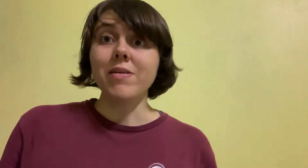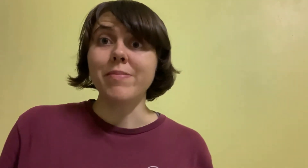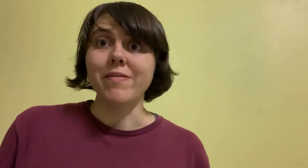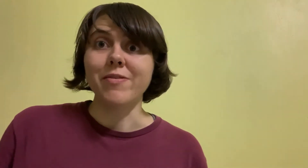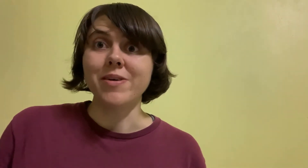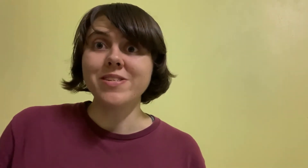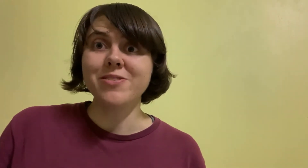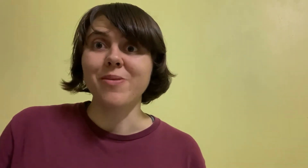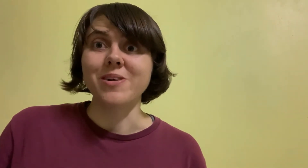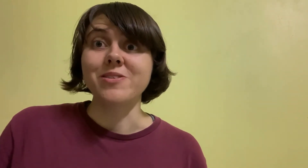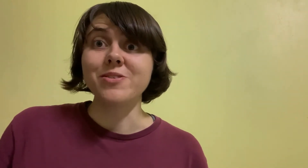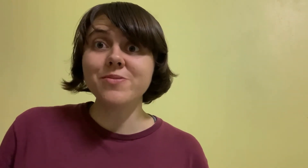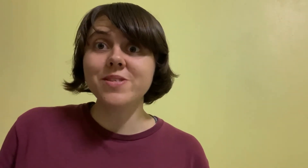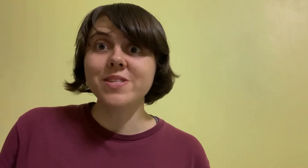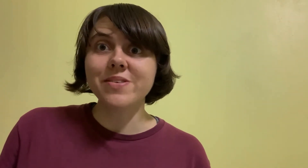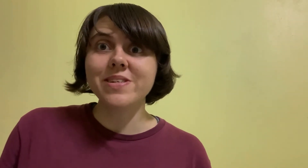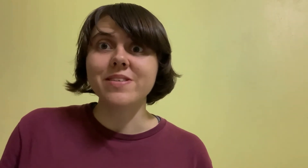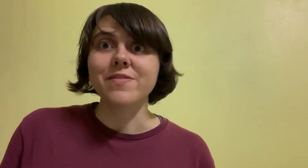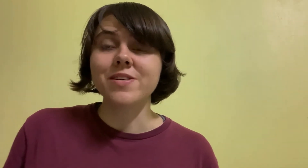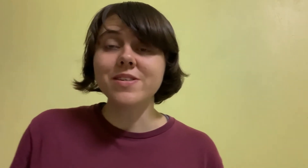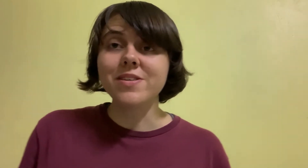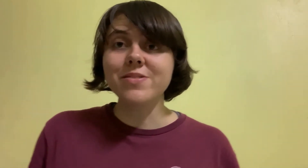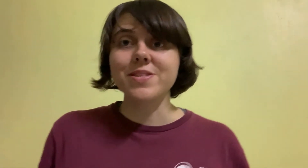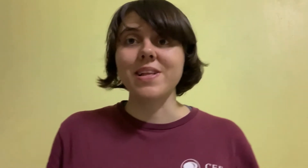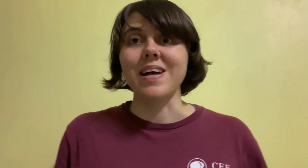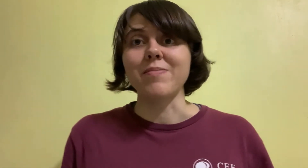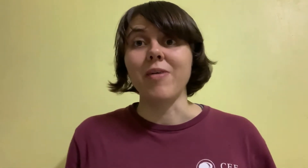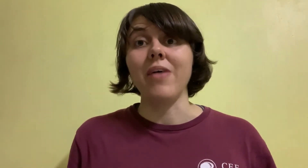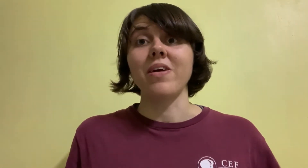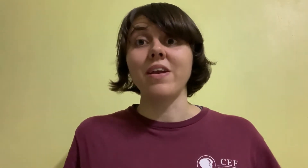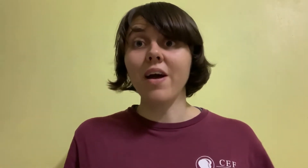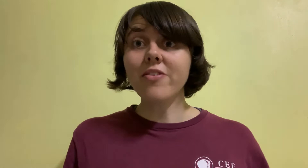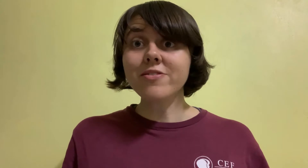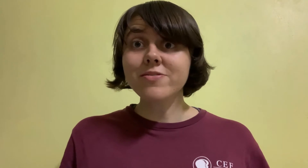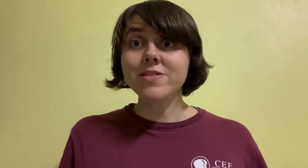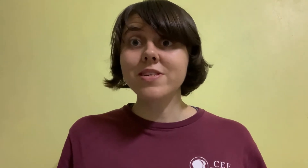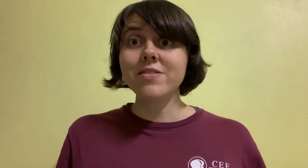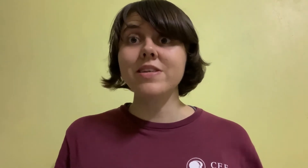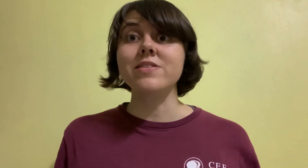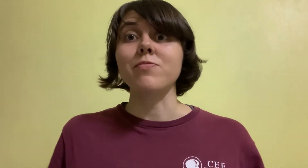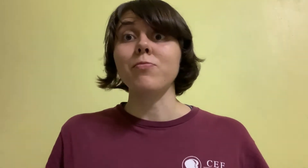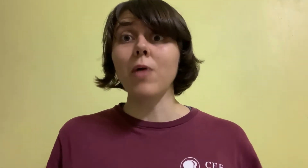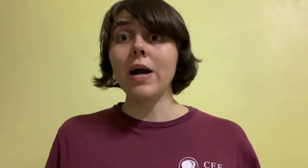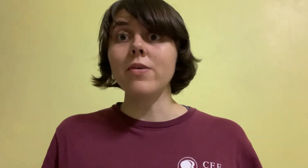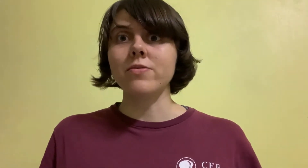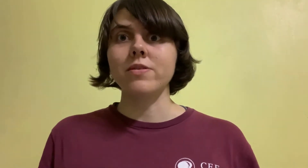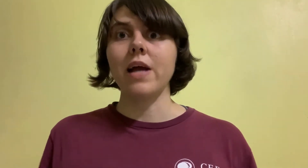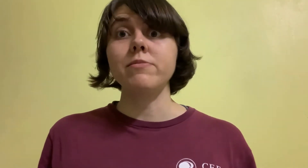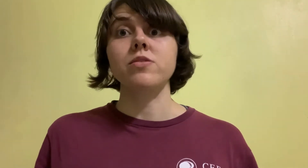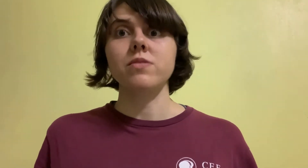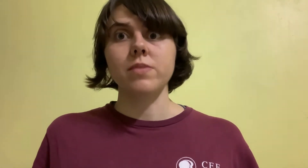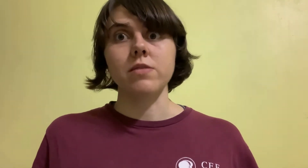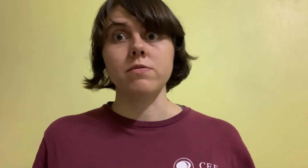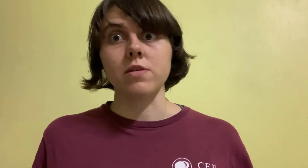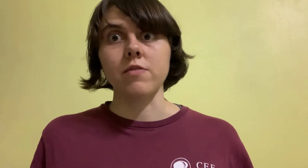Welcome everyone to our new series of Good News Club. Wow, another new series. Wow, time is going by really